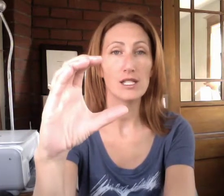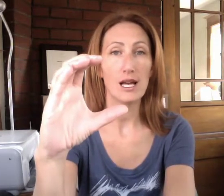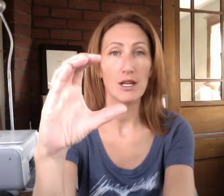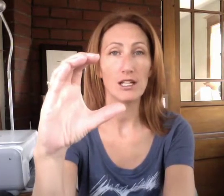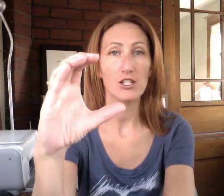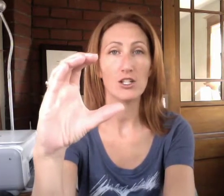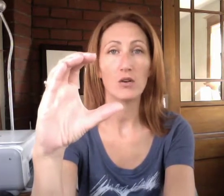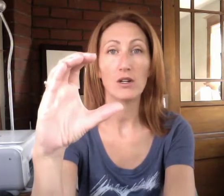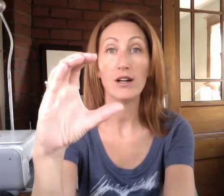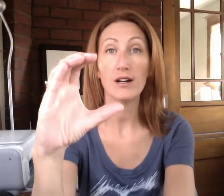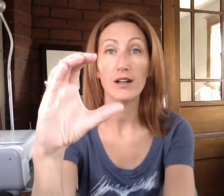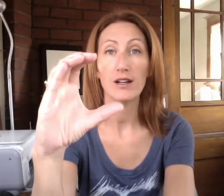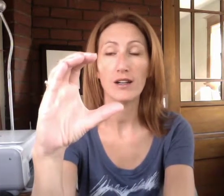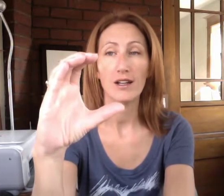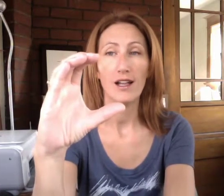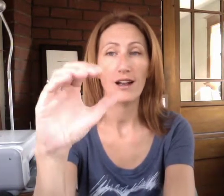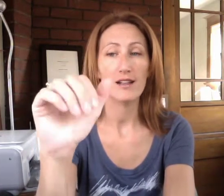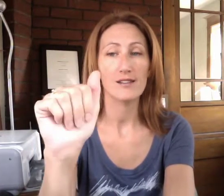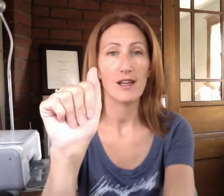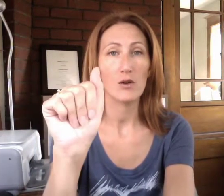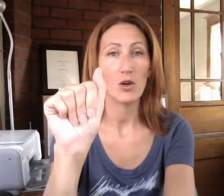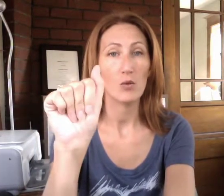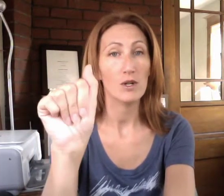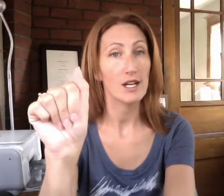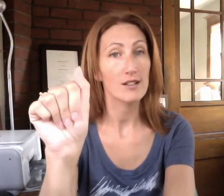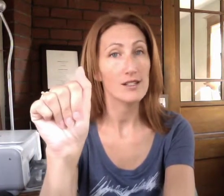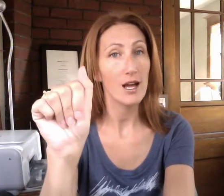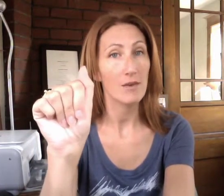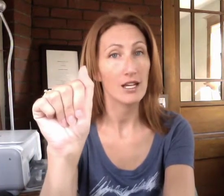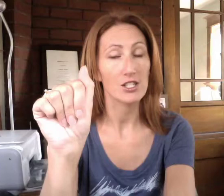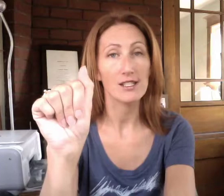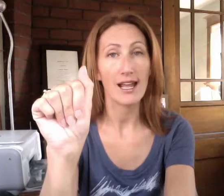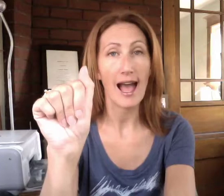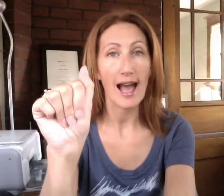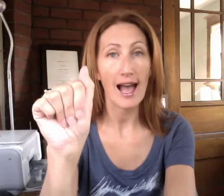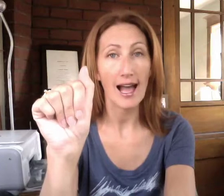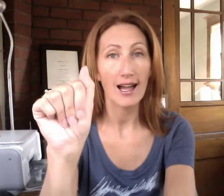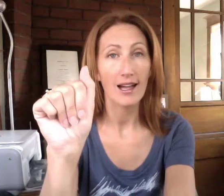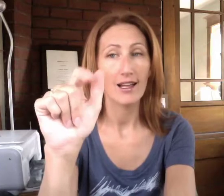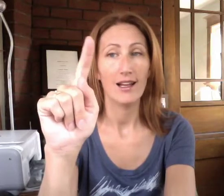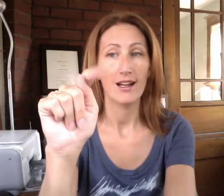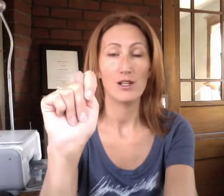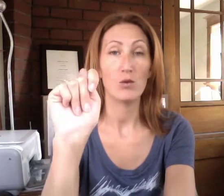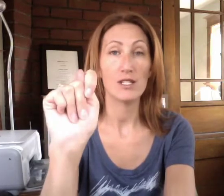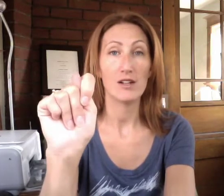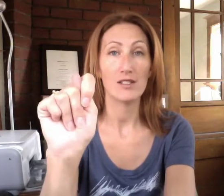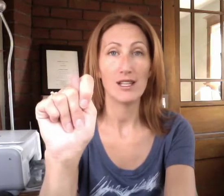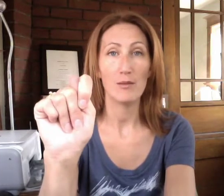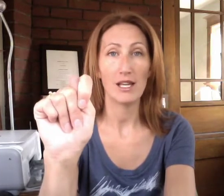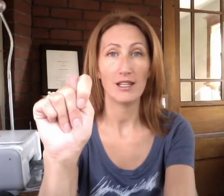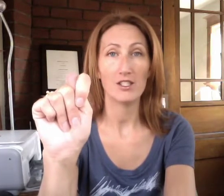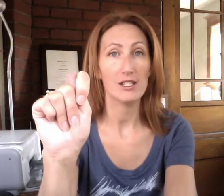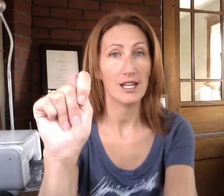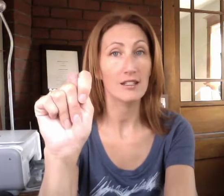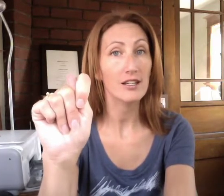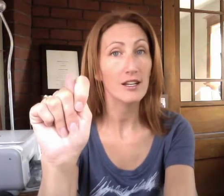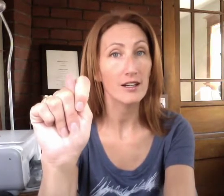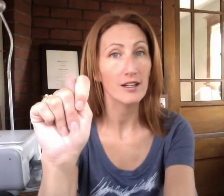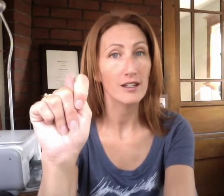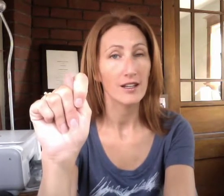that make?" And she'd go K. And I'd say, "What sound does that make?" She'd say ah. I'd say, "What sound does that make?" And she'd say T. And